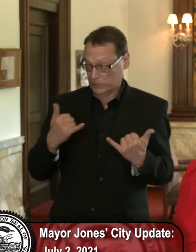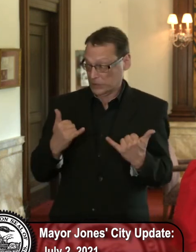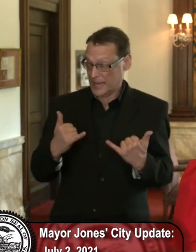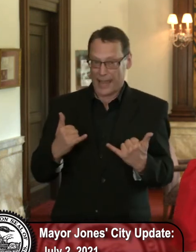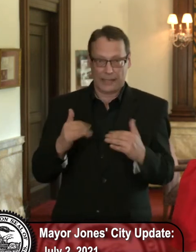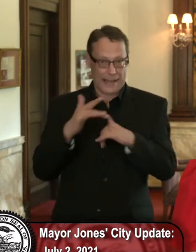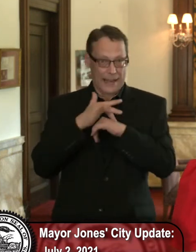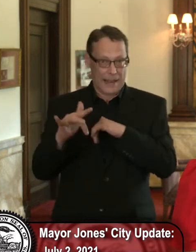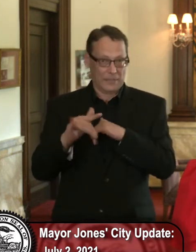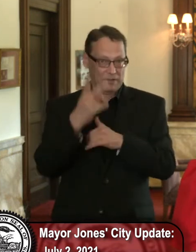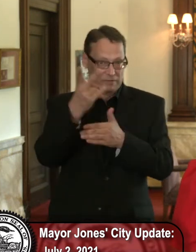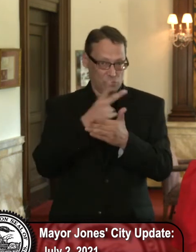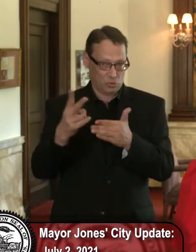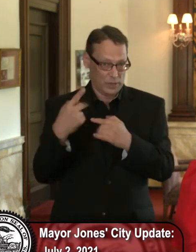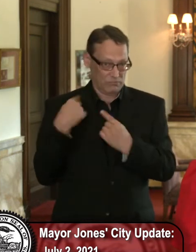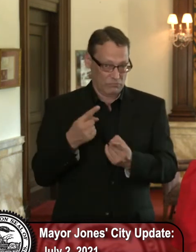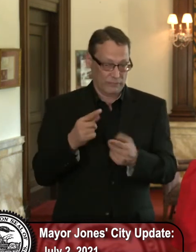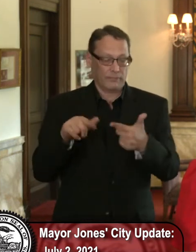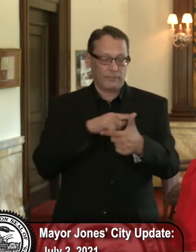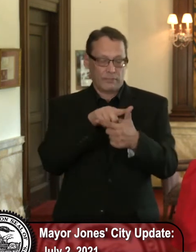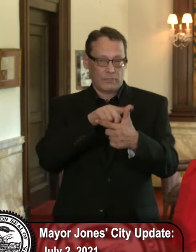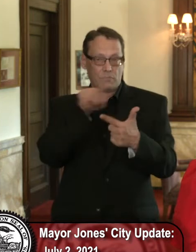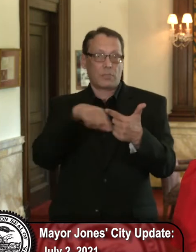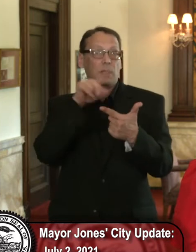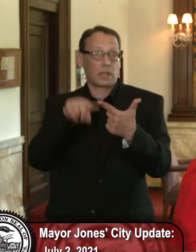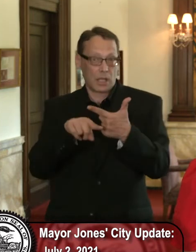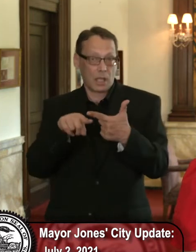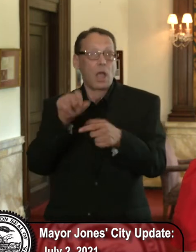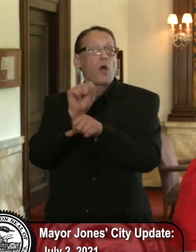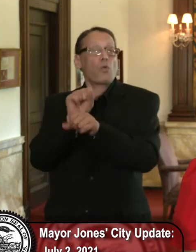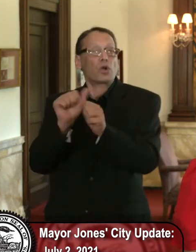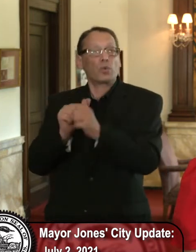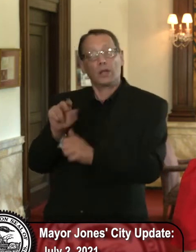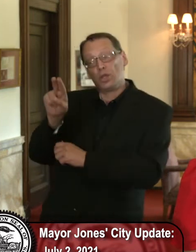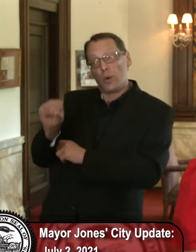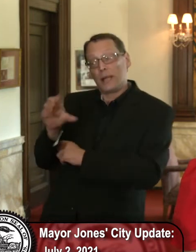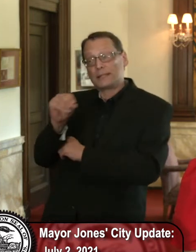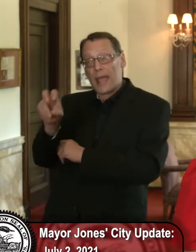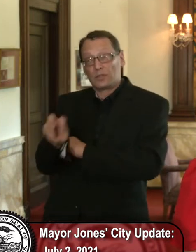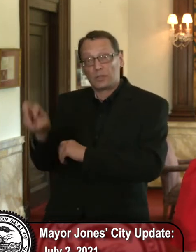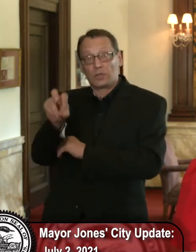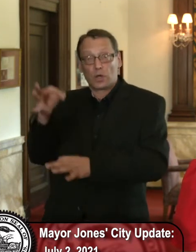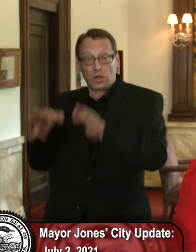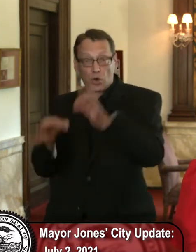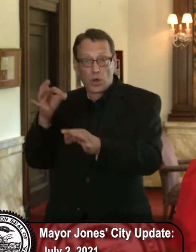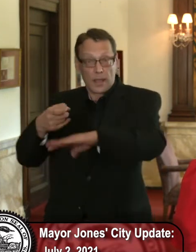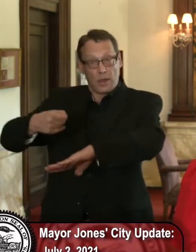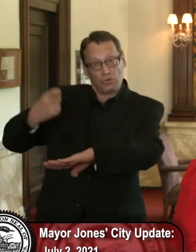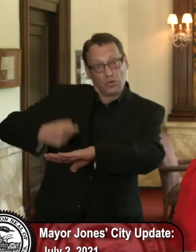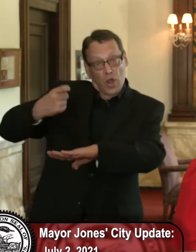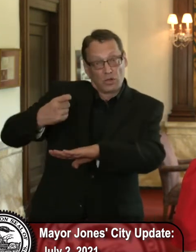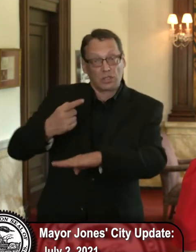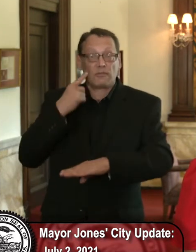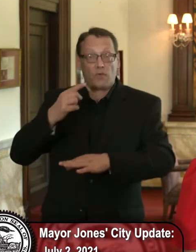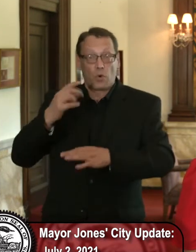has stood empty for 2 weeks. Second, working with the U.S. and circuit attorneys as well as judges to get people their